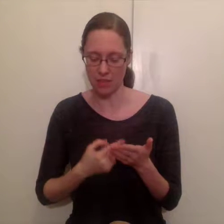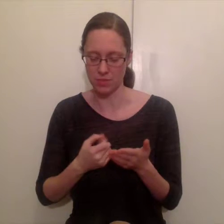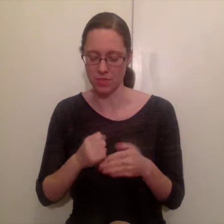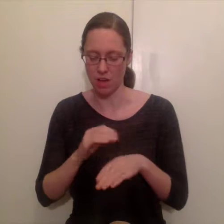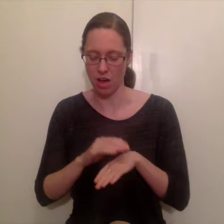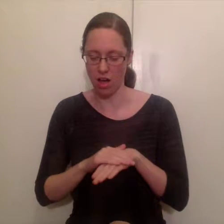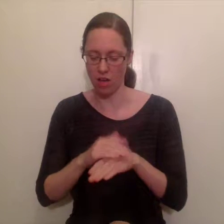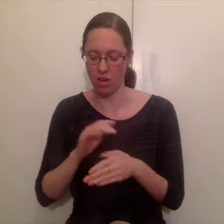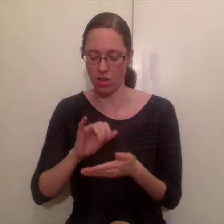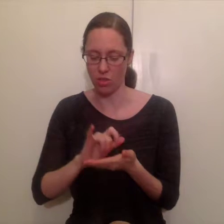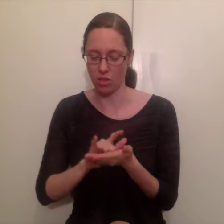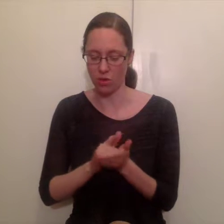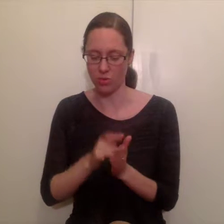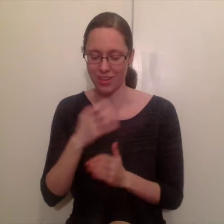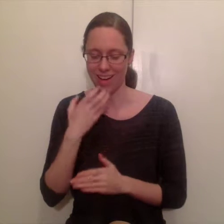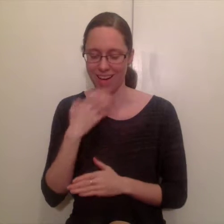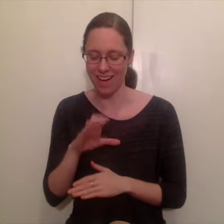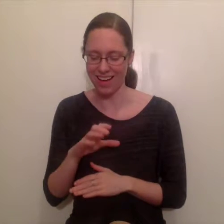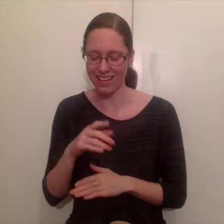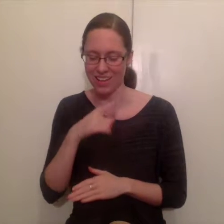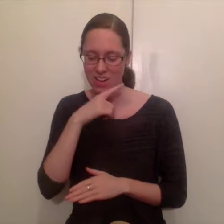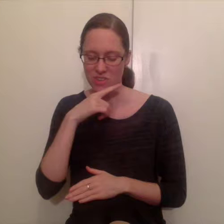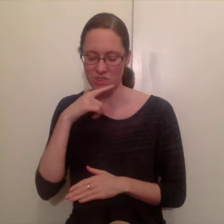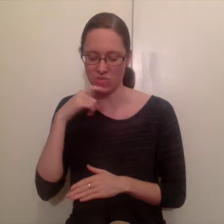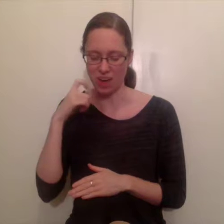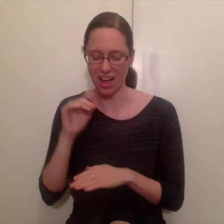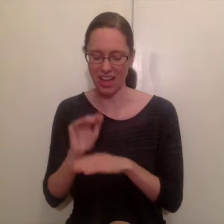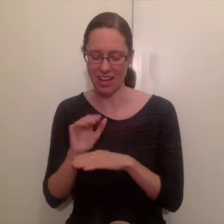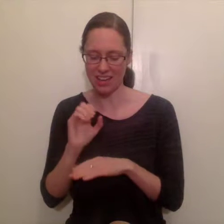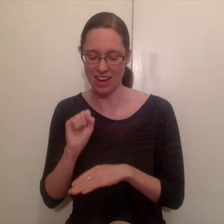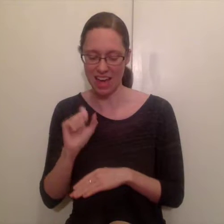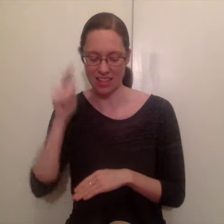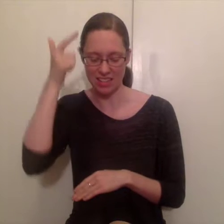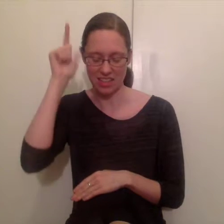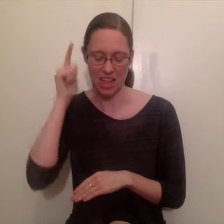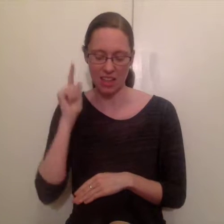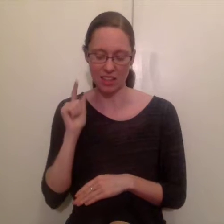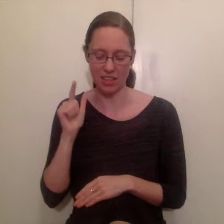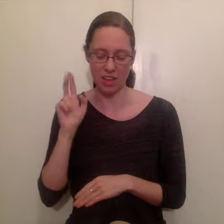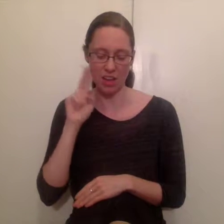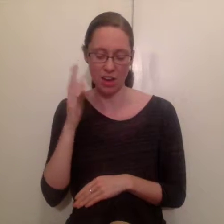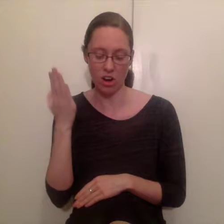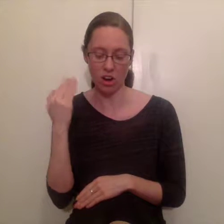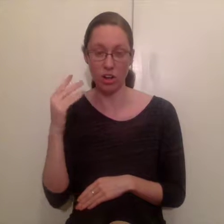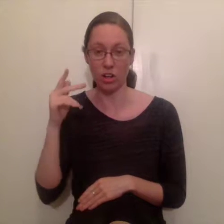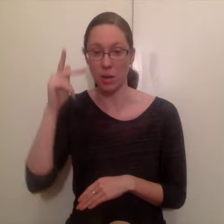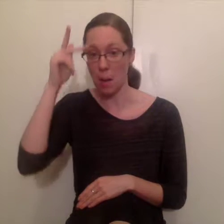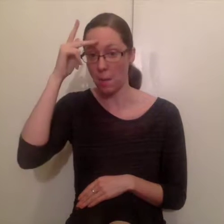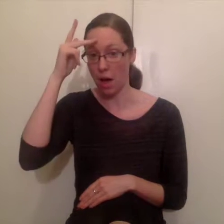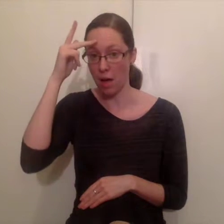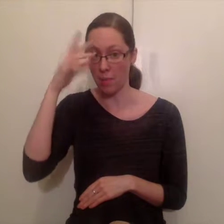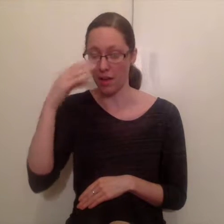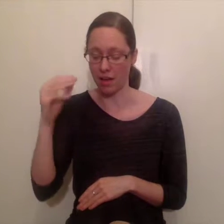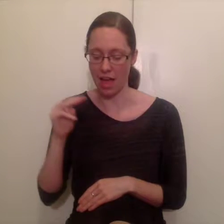Sometimes on those hot, dry nights, Leah heard Papa